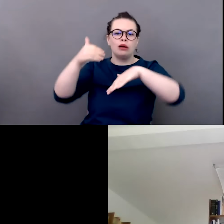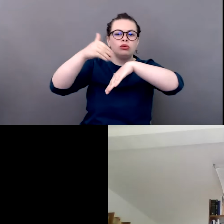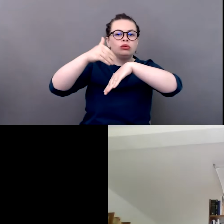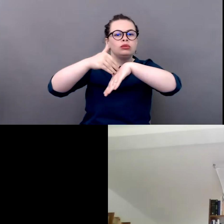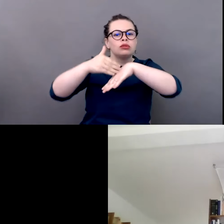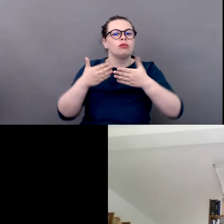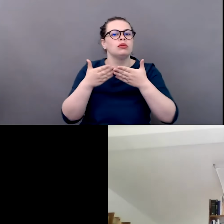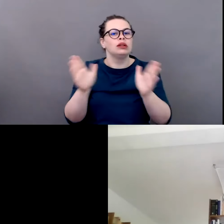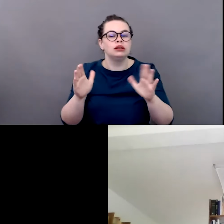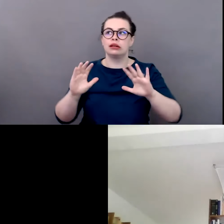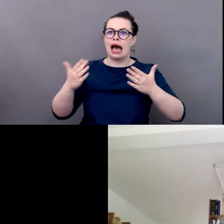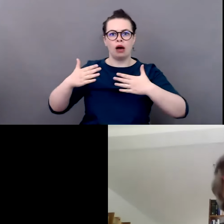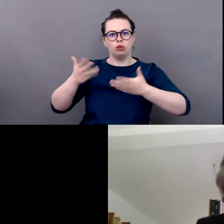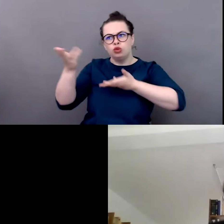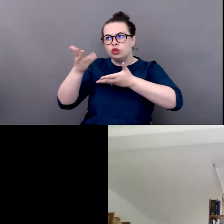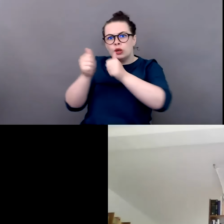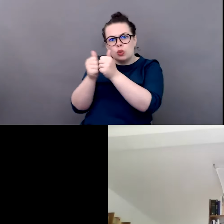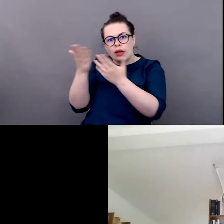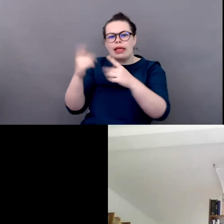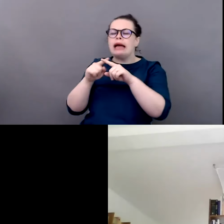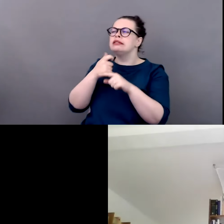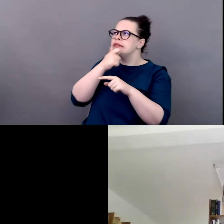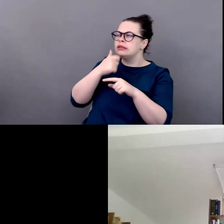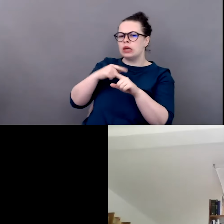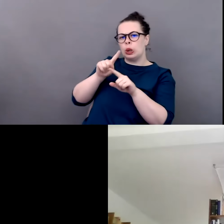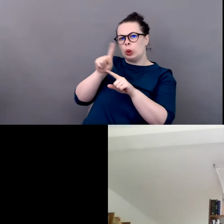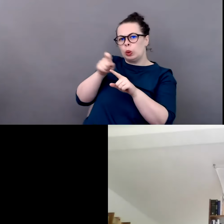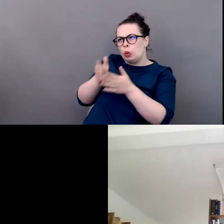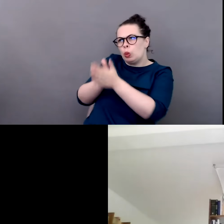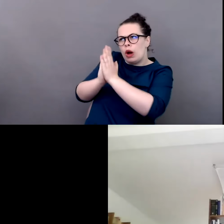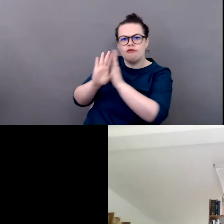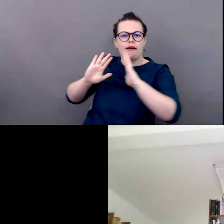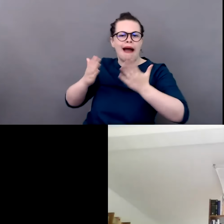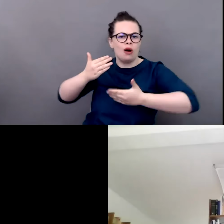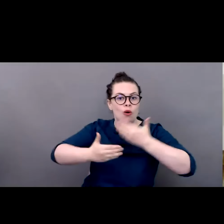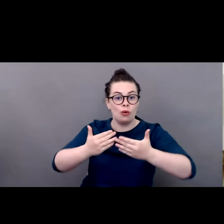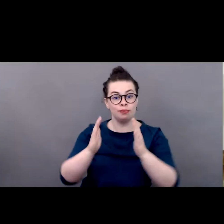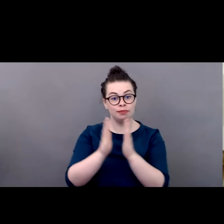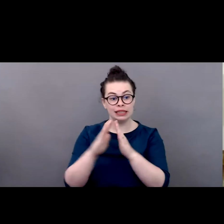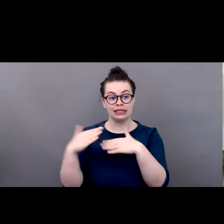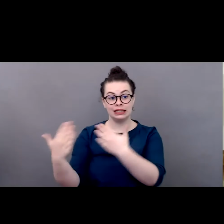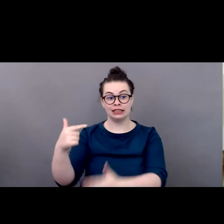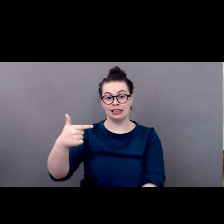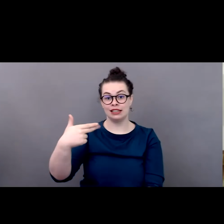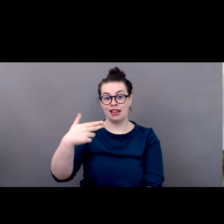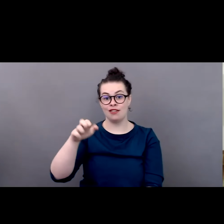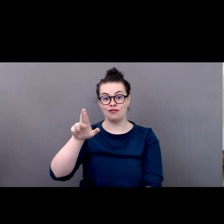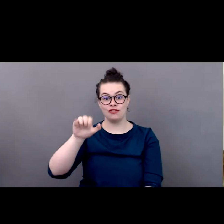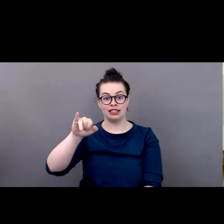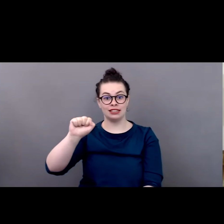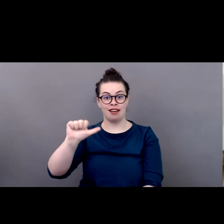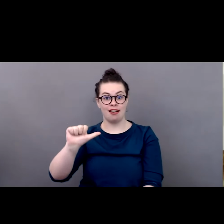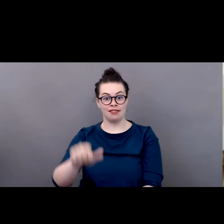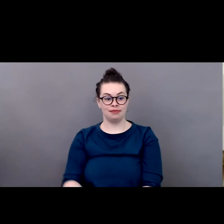days of general discussion, and inquiry procedure. Teresa, can you please take the floor? Thanks. Thank you very much,